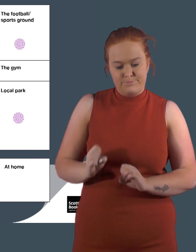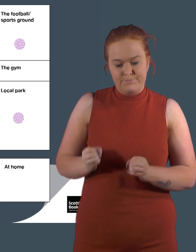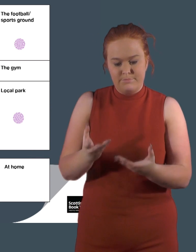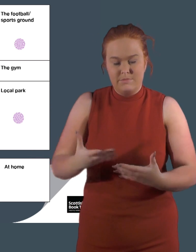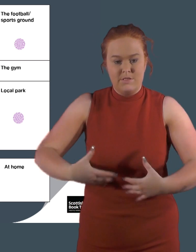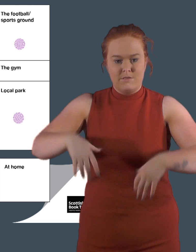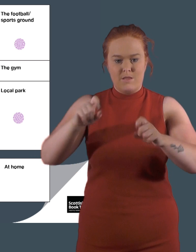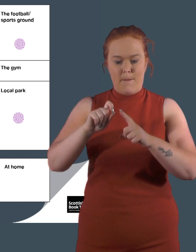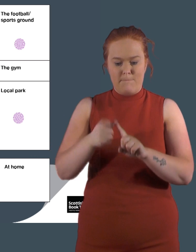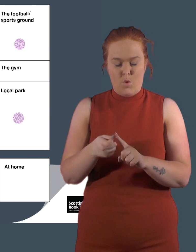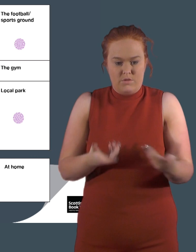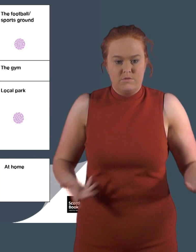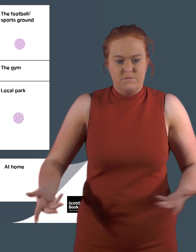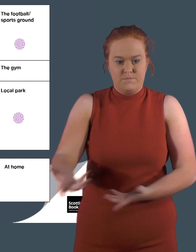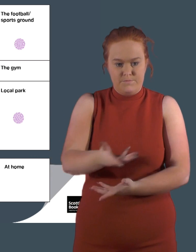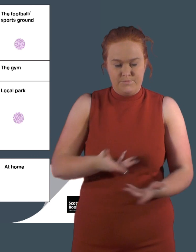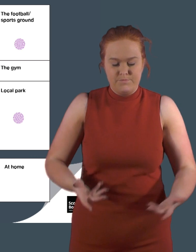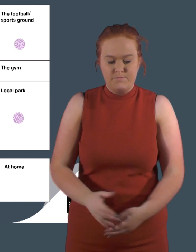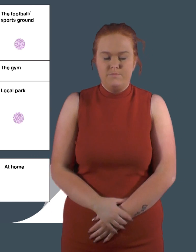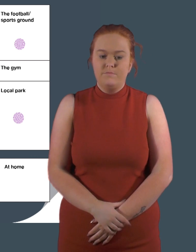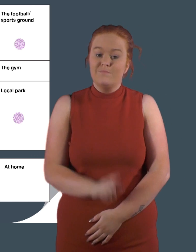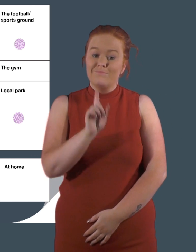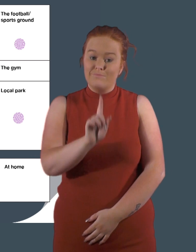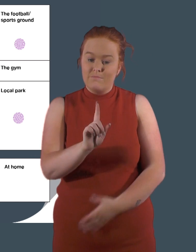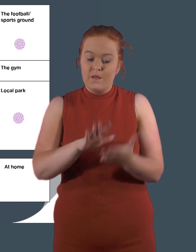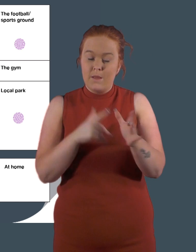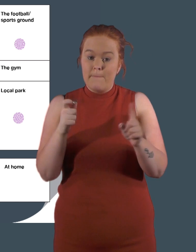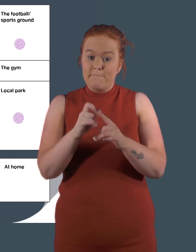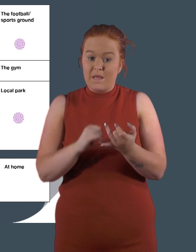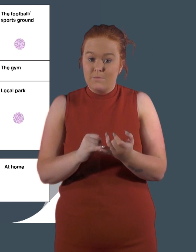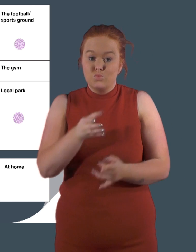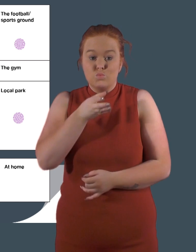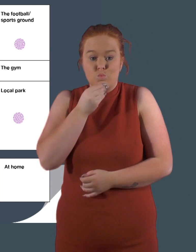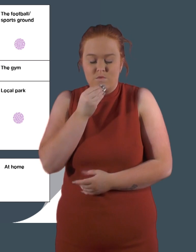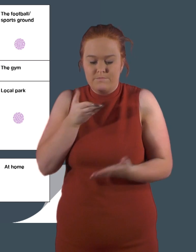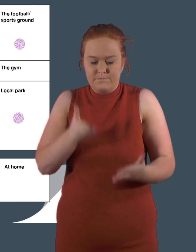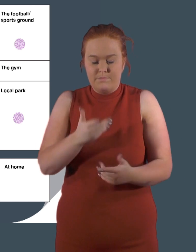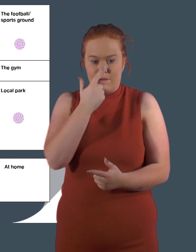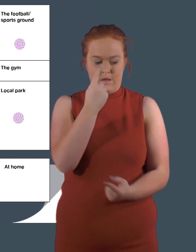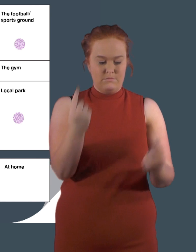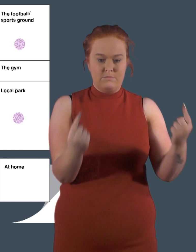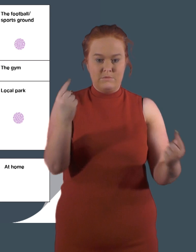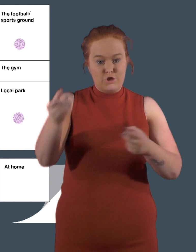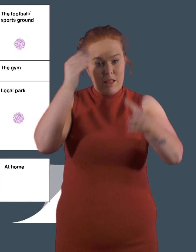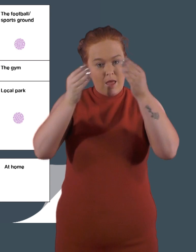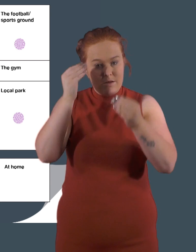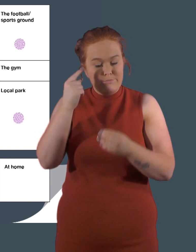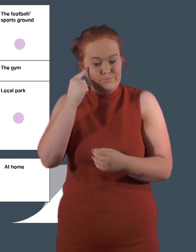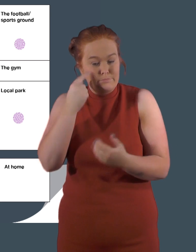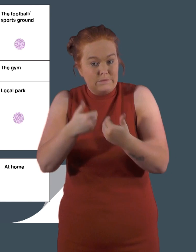still a useful result. It suggests that this learner has no personal experience of sectarianism happening around them in their